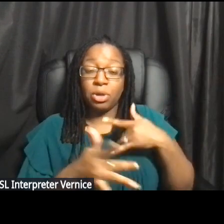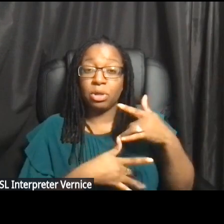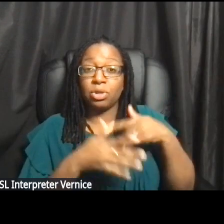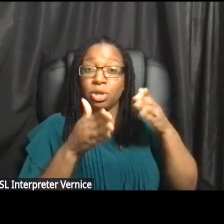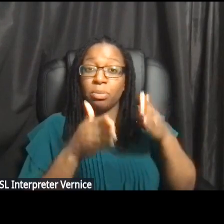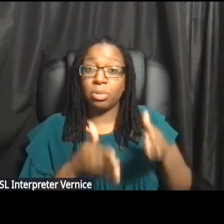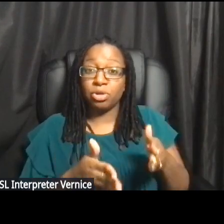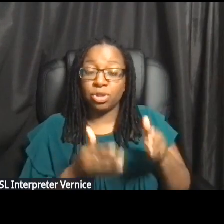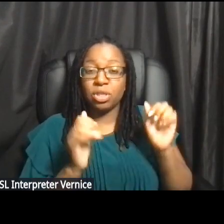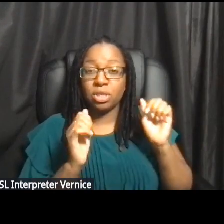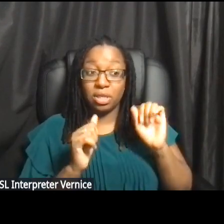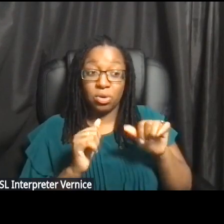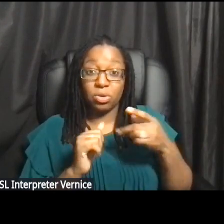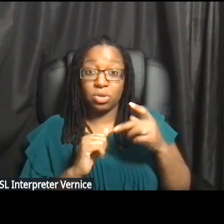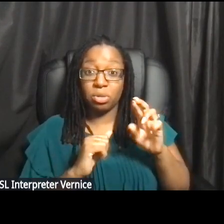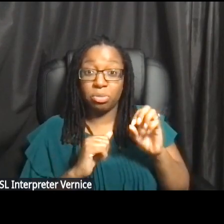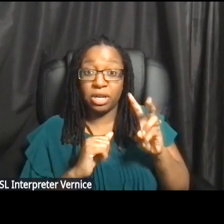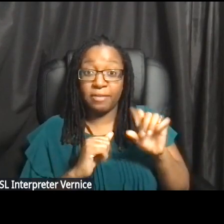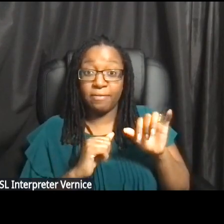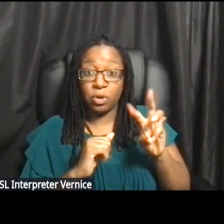turn previews off so they can't see that.